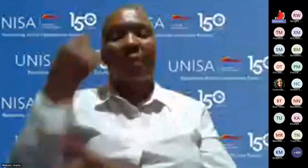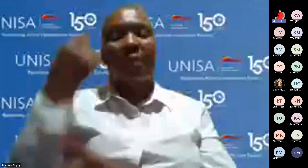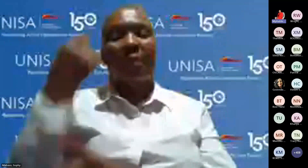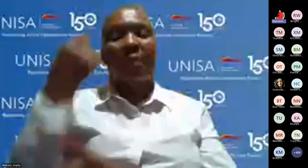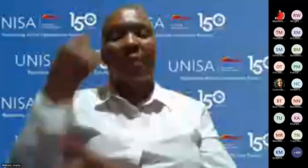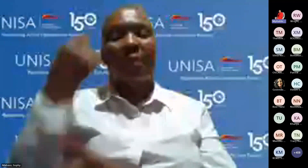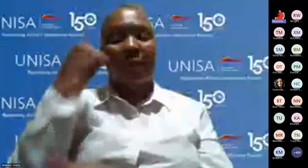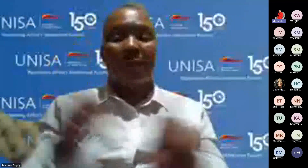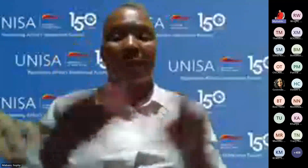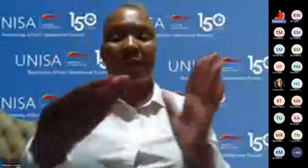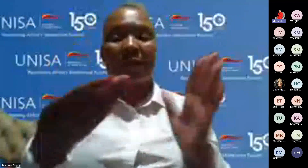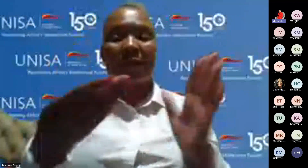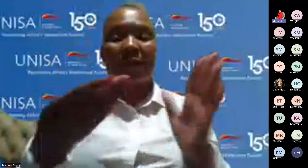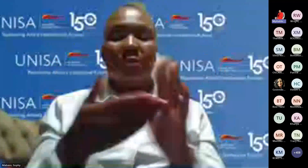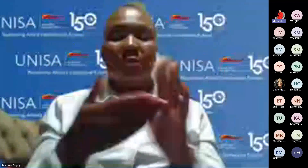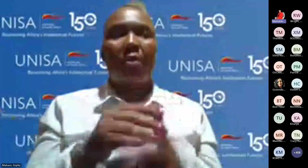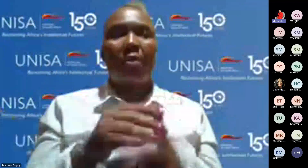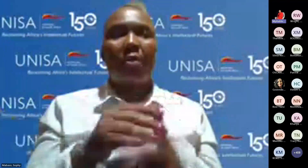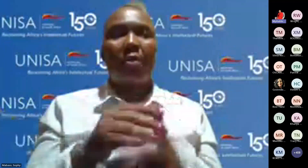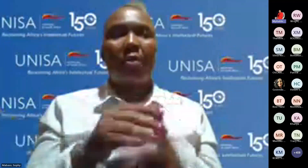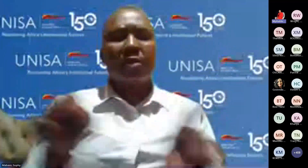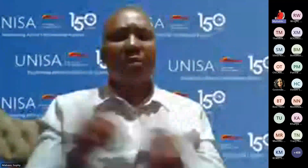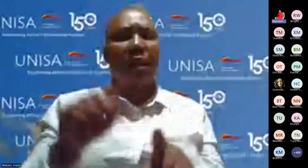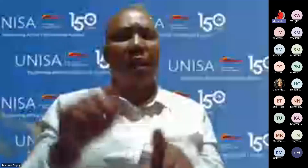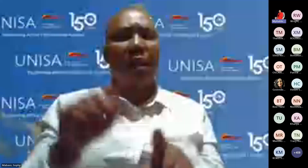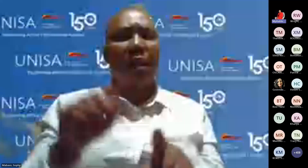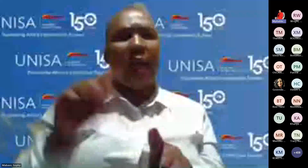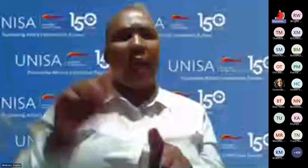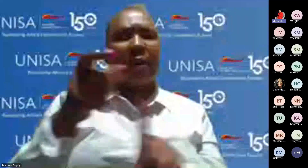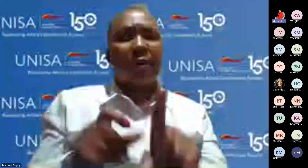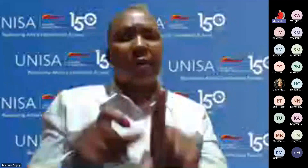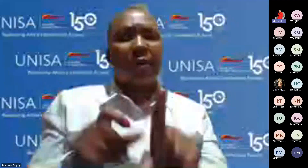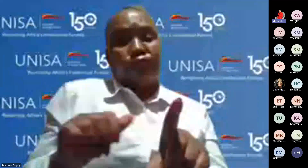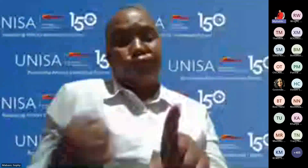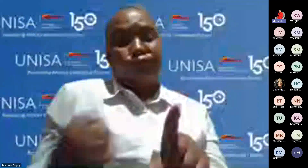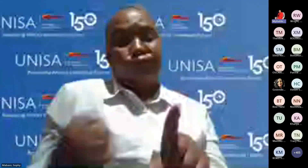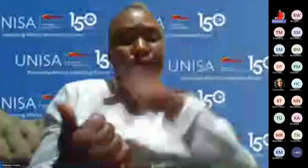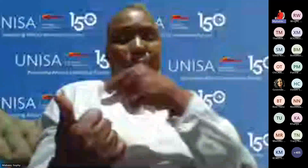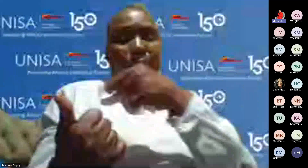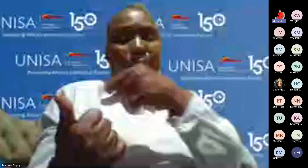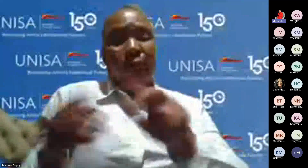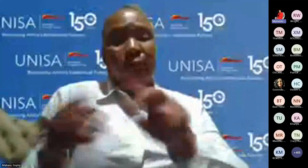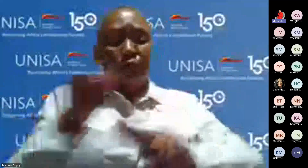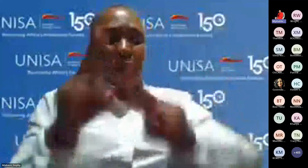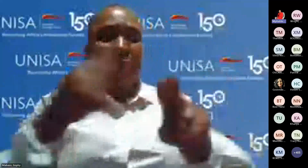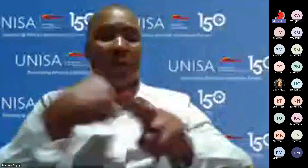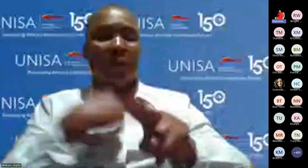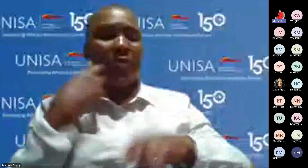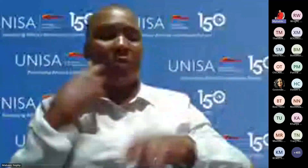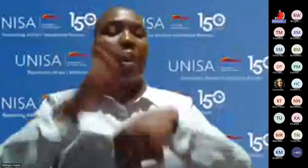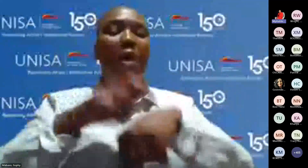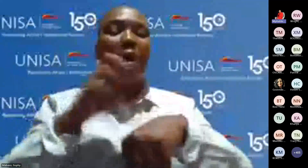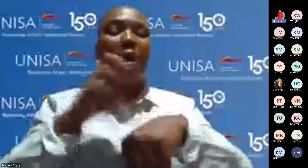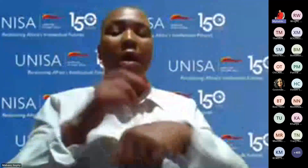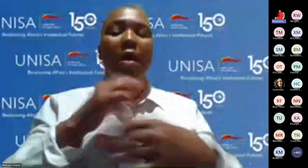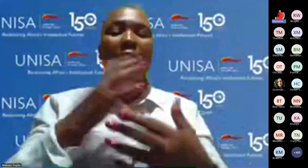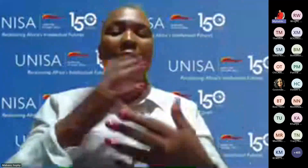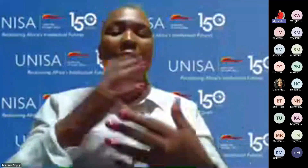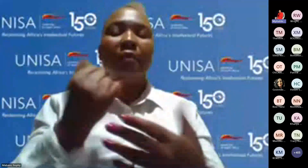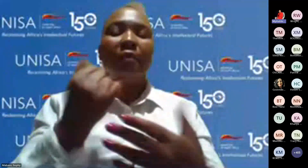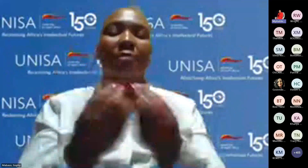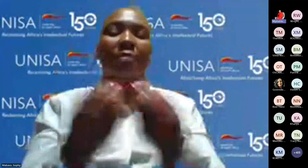to say it's like a person who is with you at that time. So you don't need to have something and send